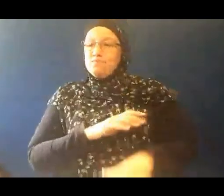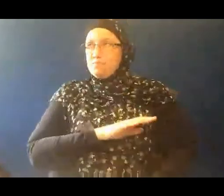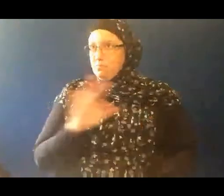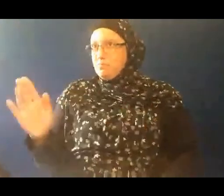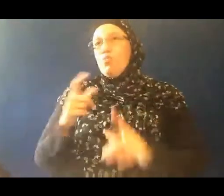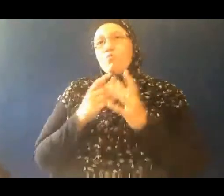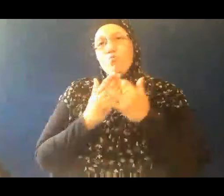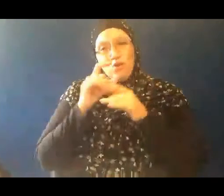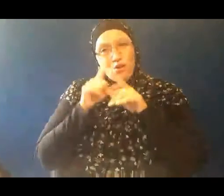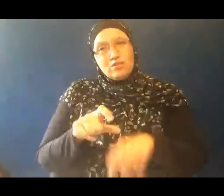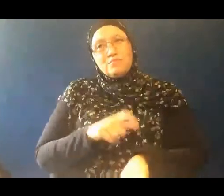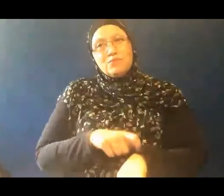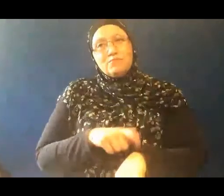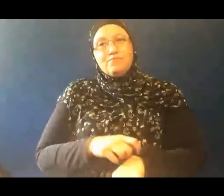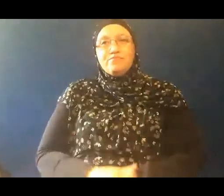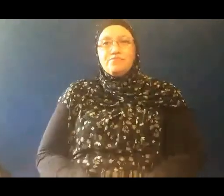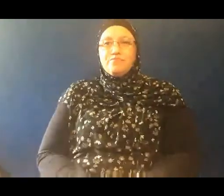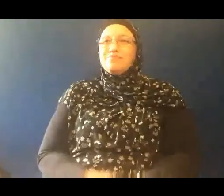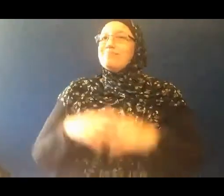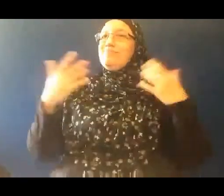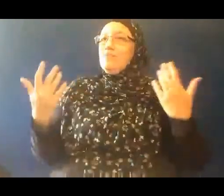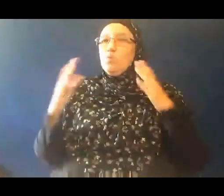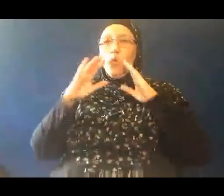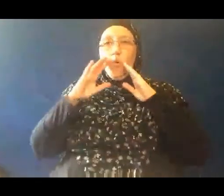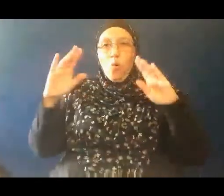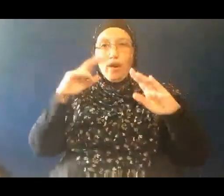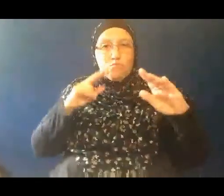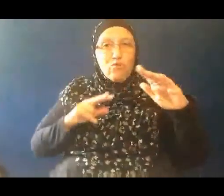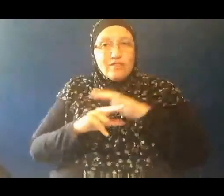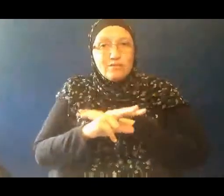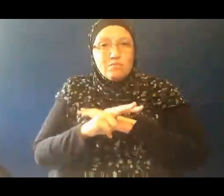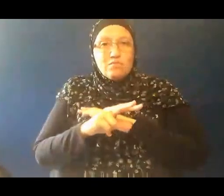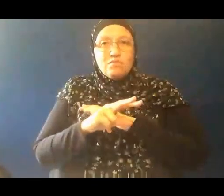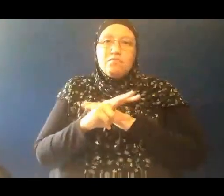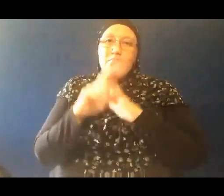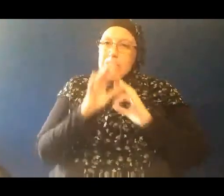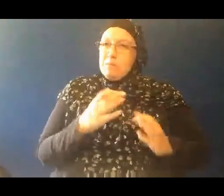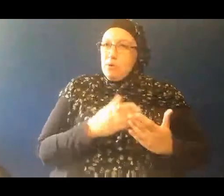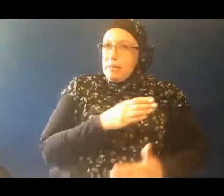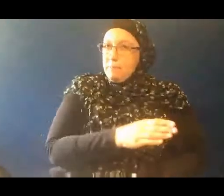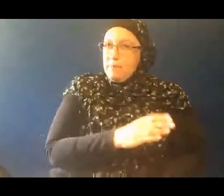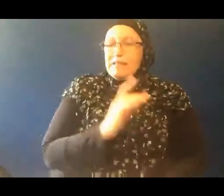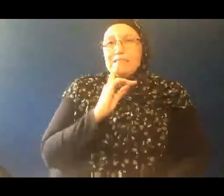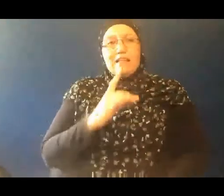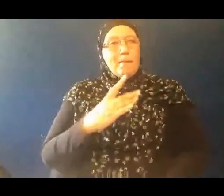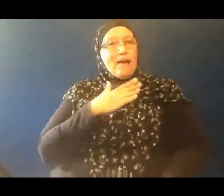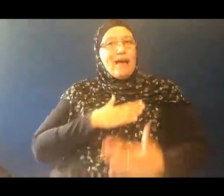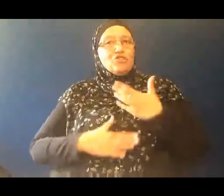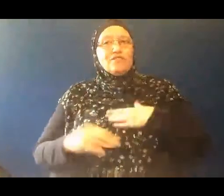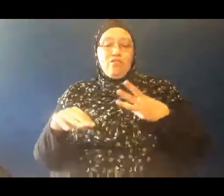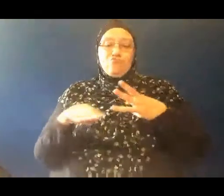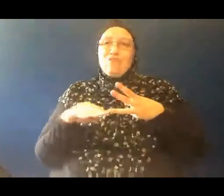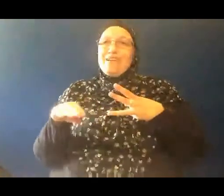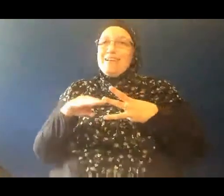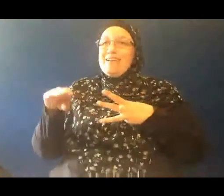alayhi wa sallam says, patience from a religious perspective now. Patience comes in 3 degrees. The